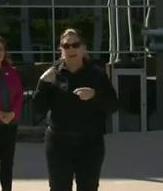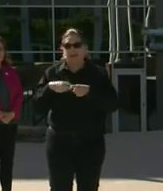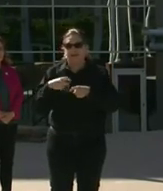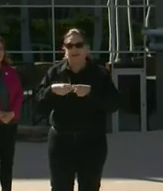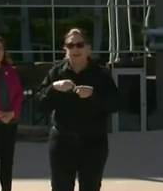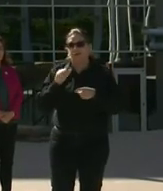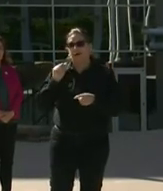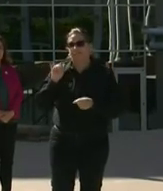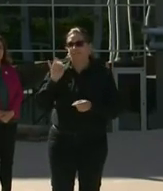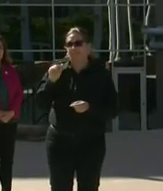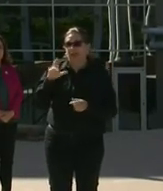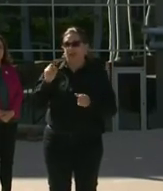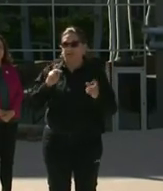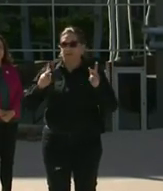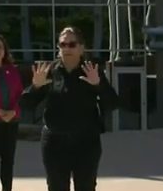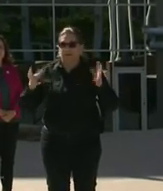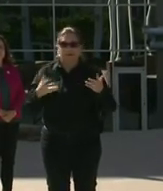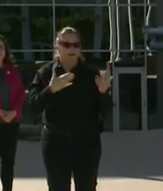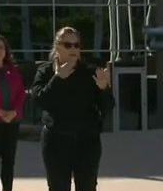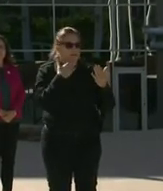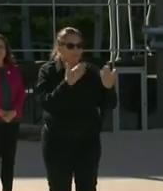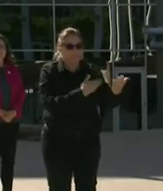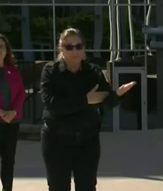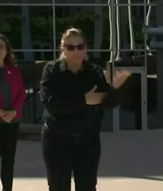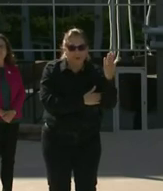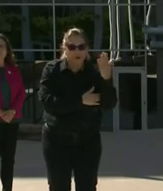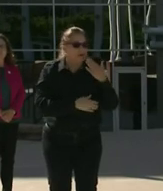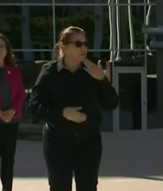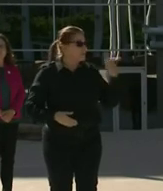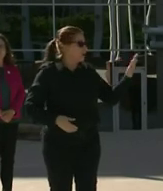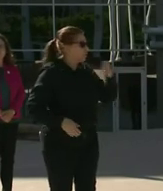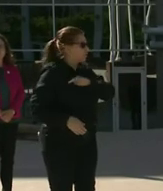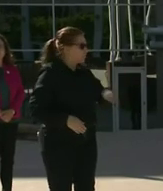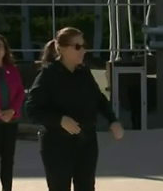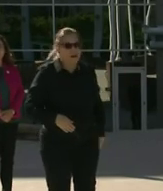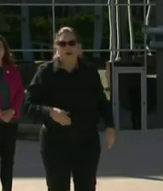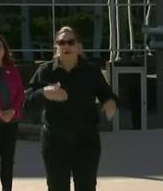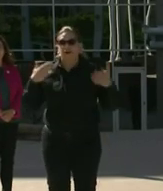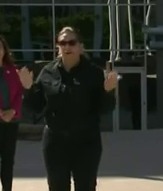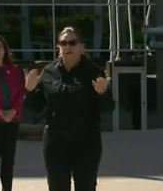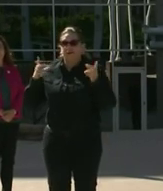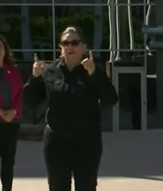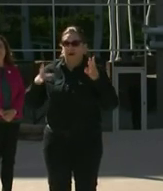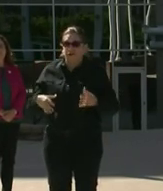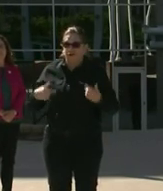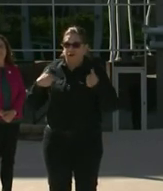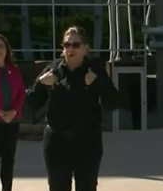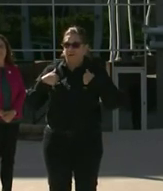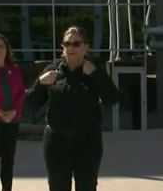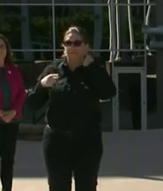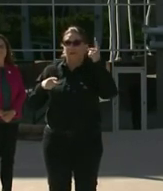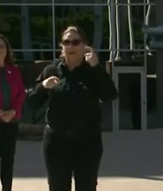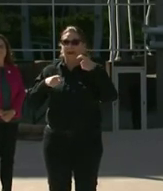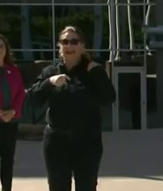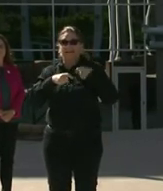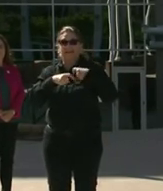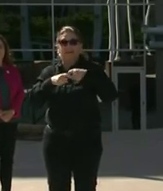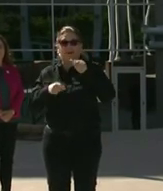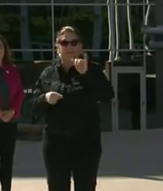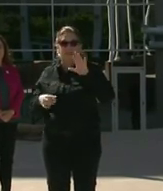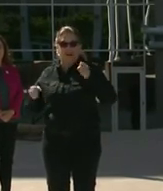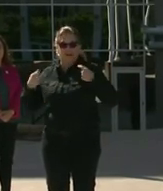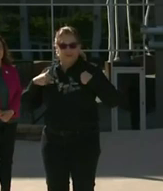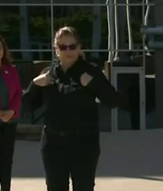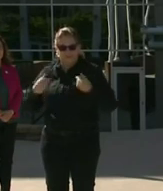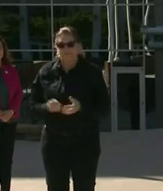Good morning, and thank you, Mayor Bowser. I'm Jackie Reyes, the Director of the Mayor's Office on Latino Affairs. Buenos días y gracias, Alcaldesa Bowser. Yo soy